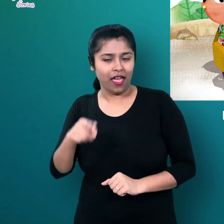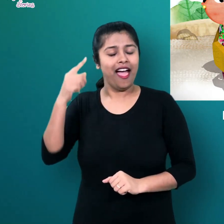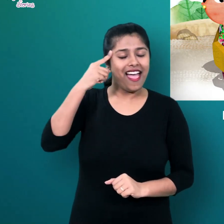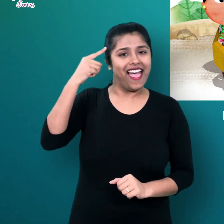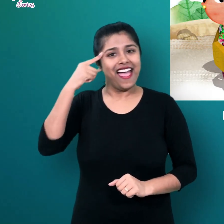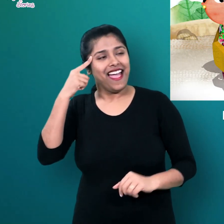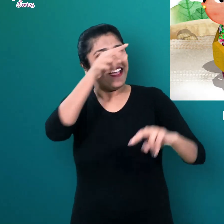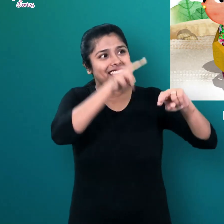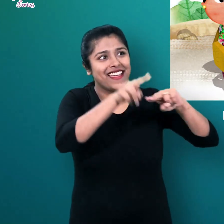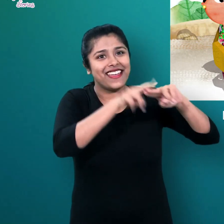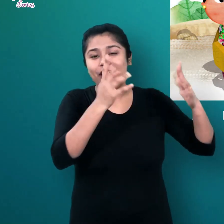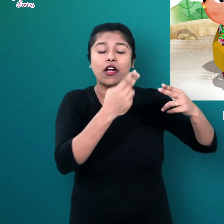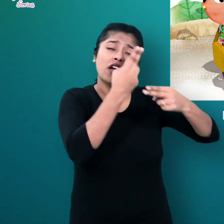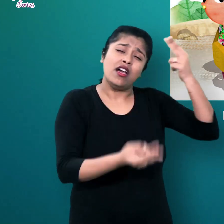the locksmith.